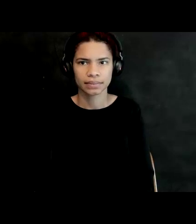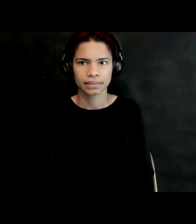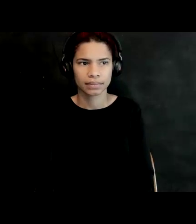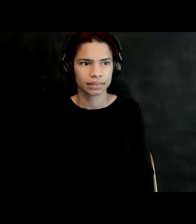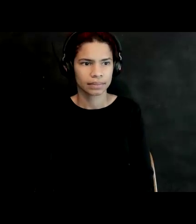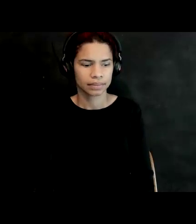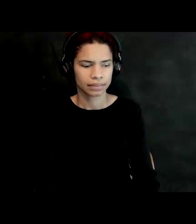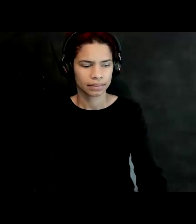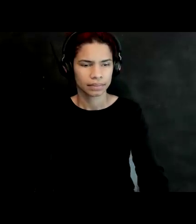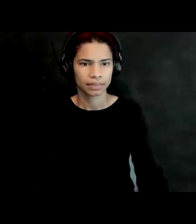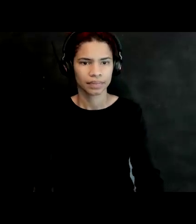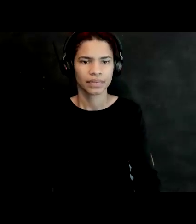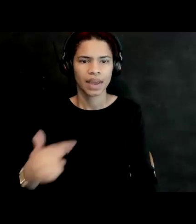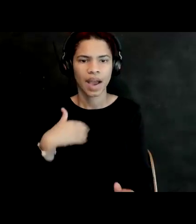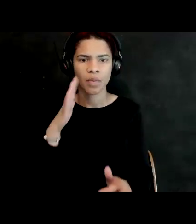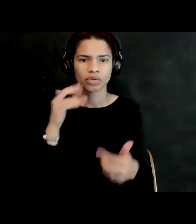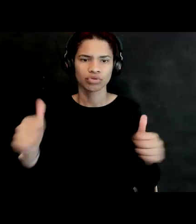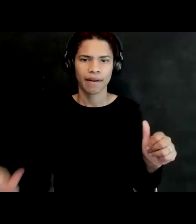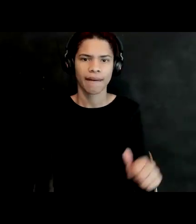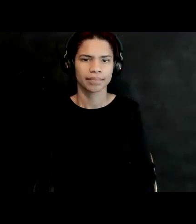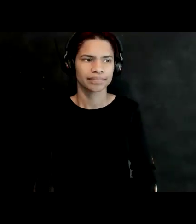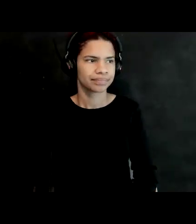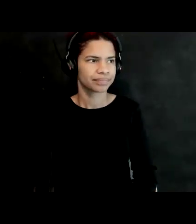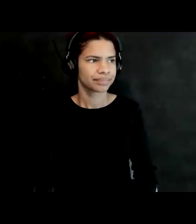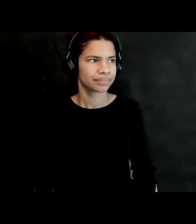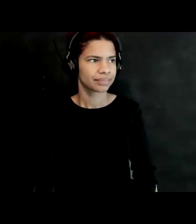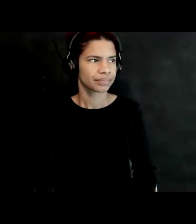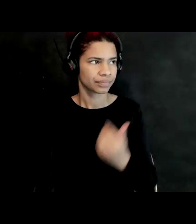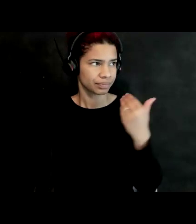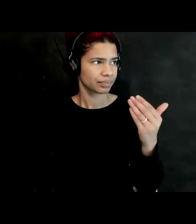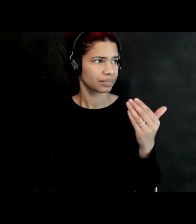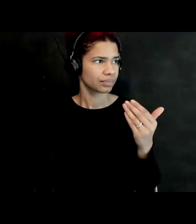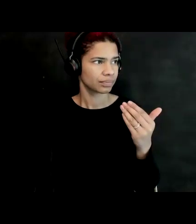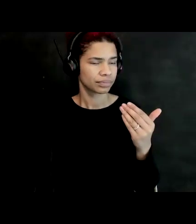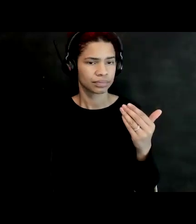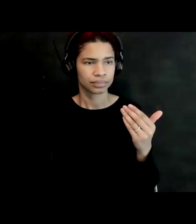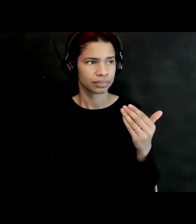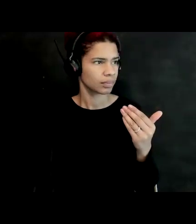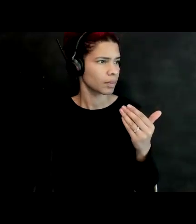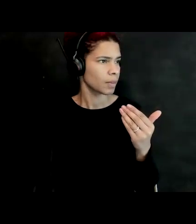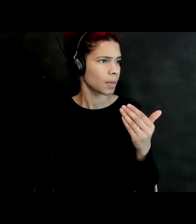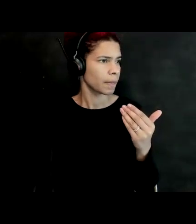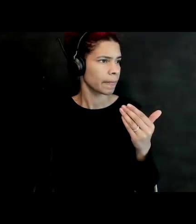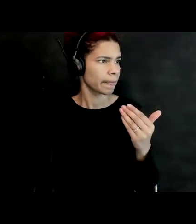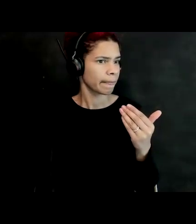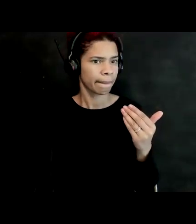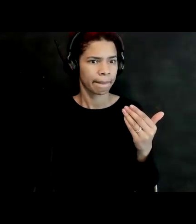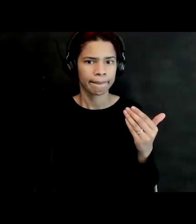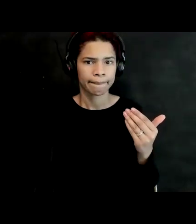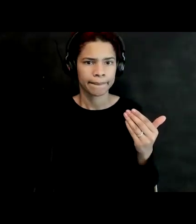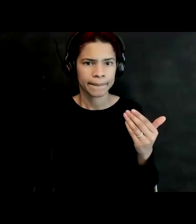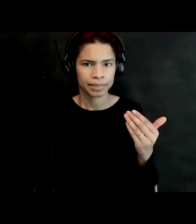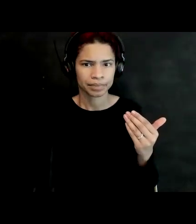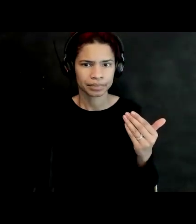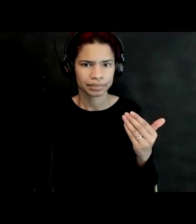I'll play along with you. Awesome. Go for it, Ed. All right. You know, it's funny how life